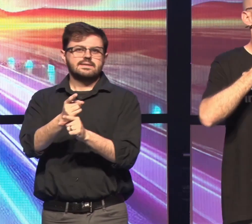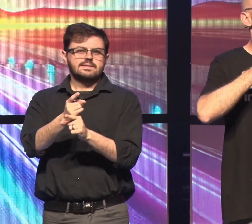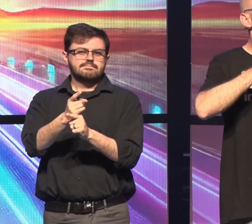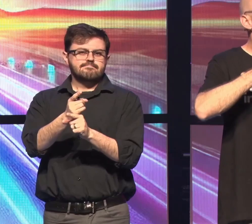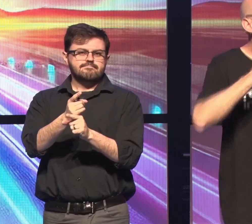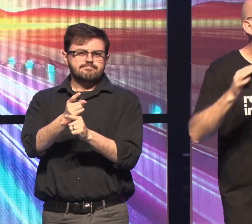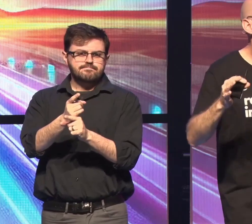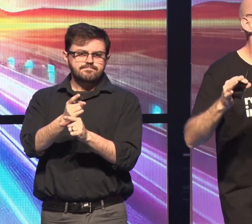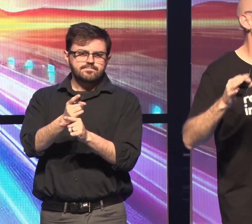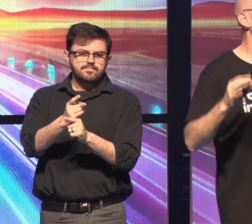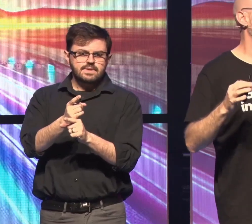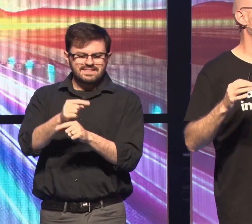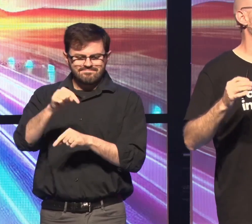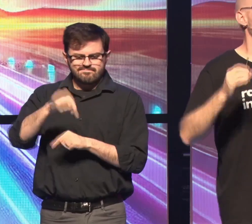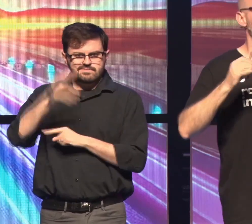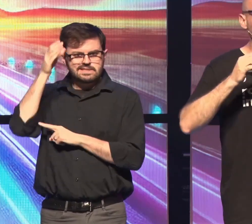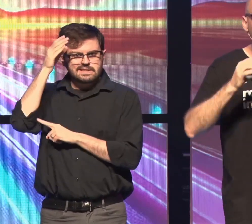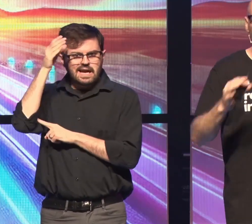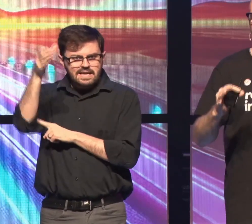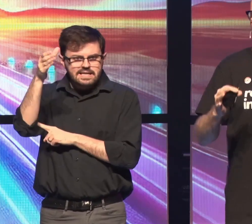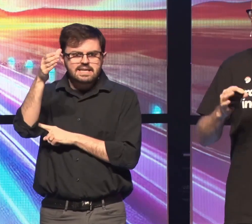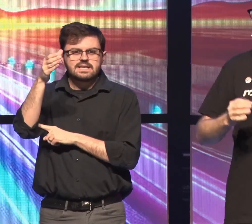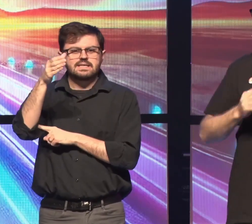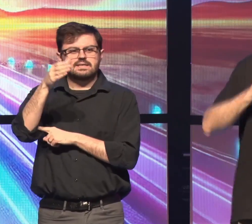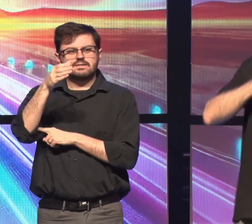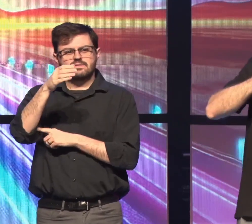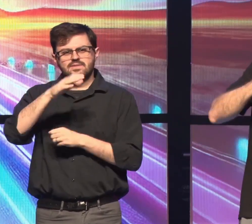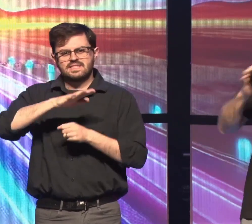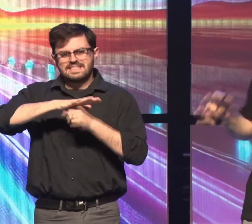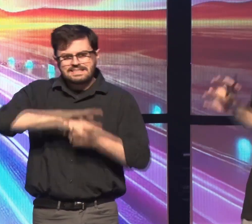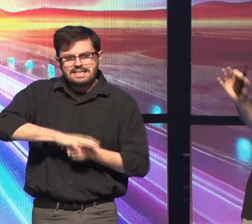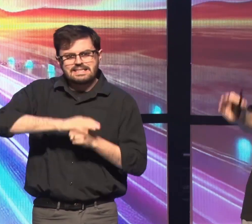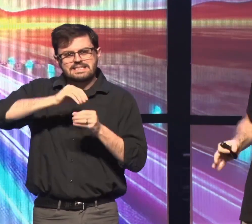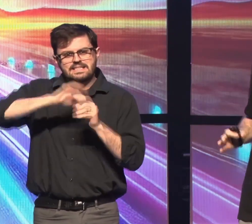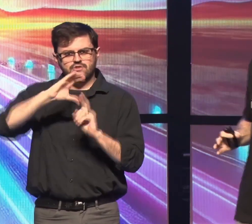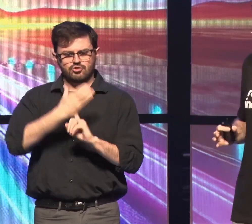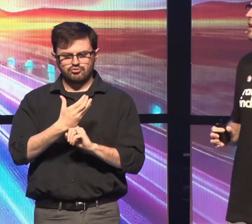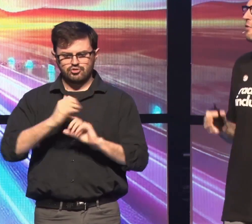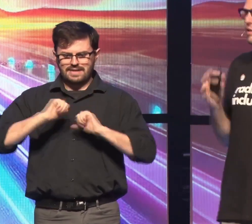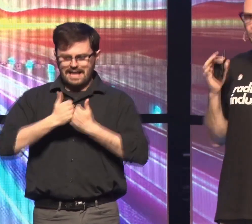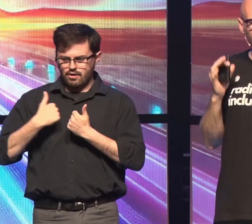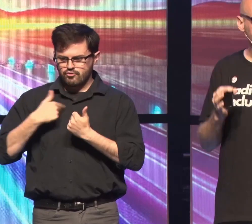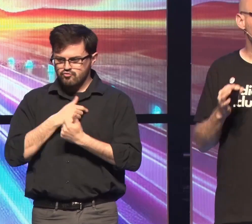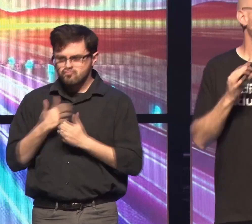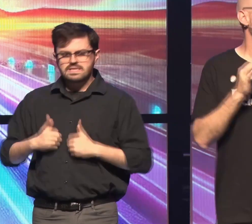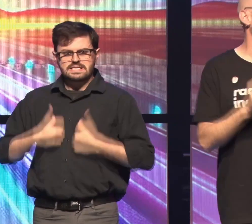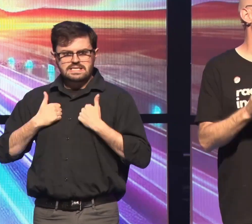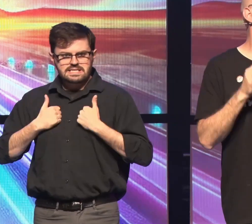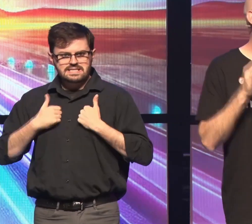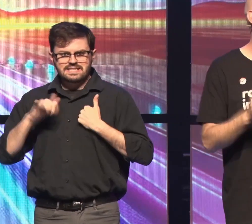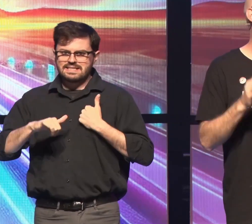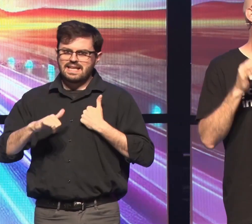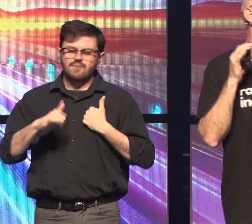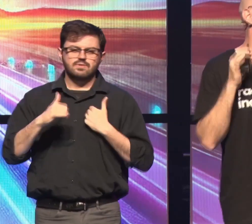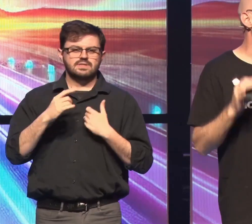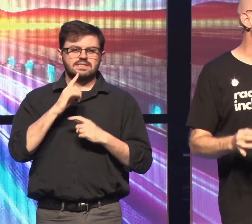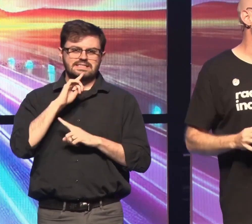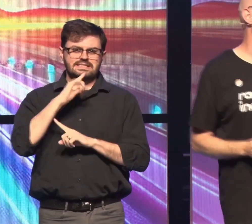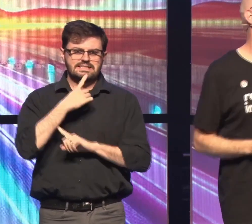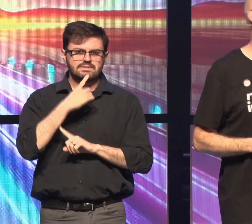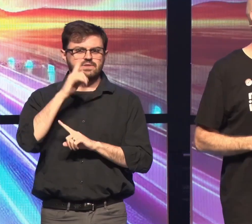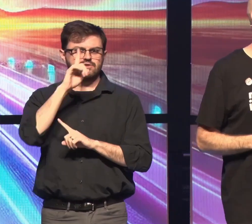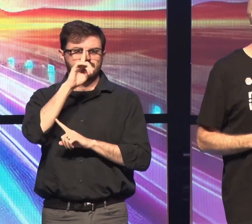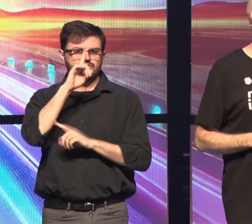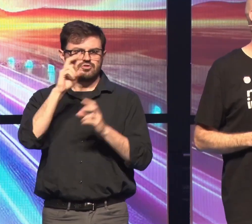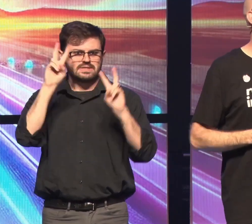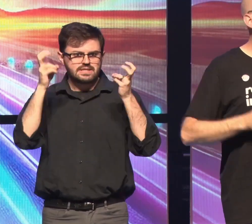of tension in culture and how we exist, this was a huge question for the first century followers of